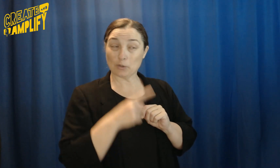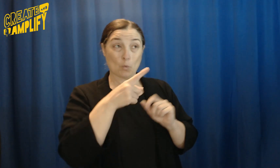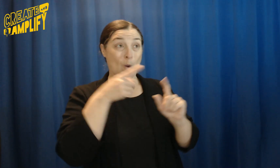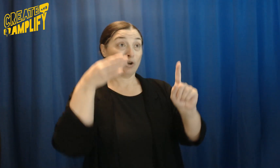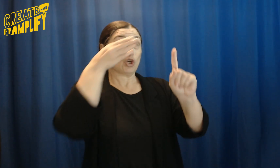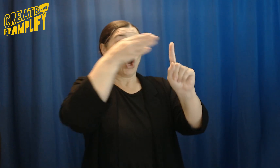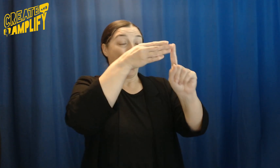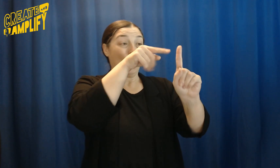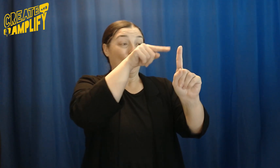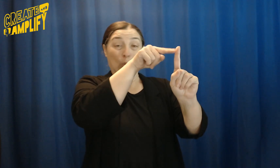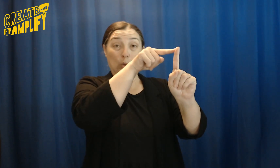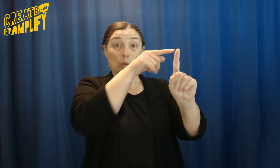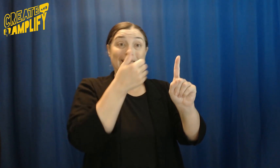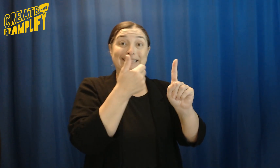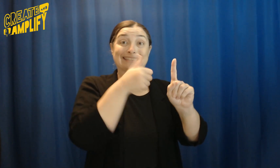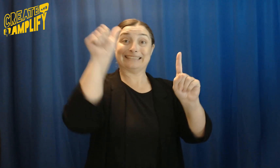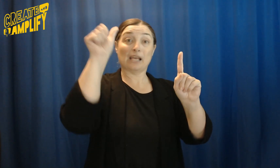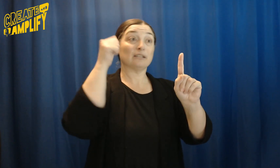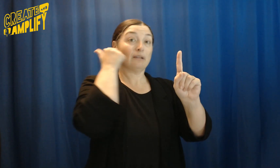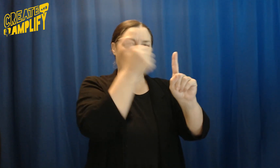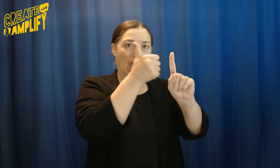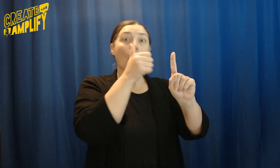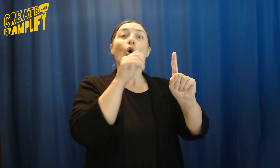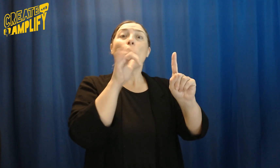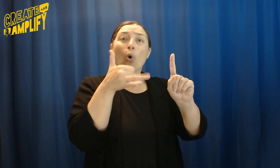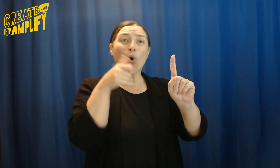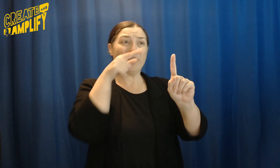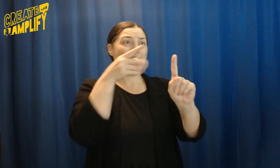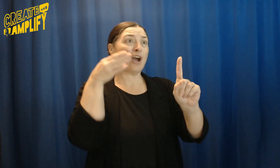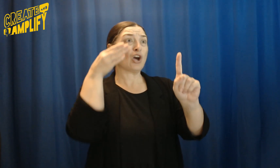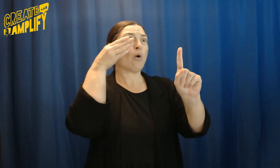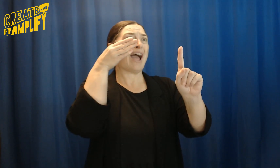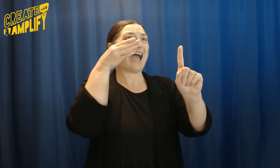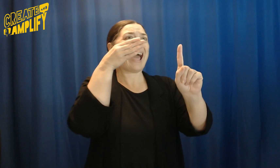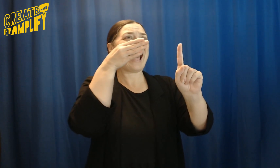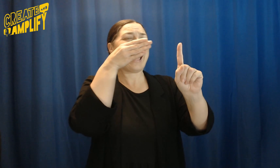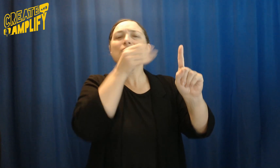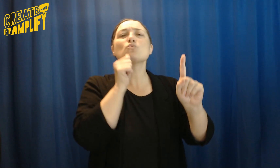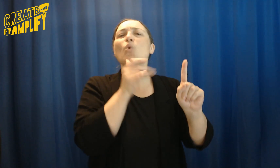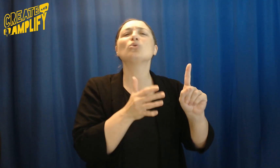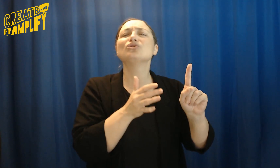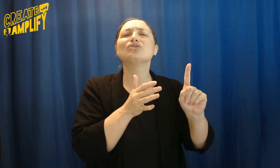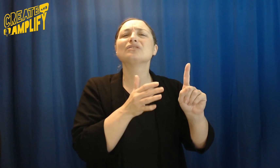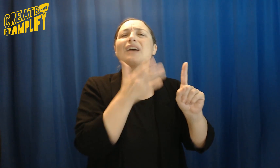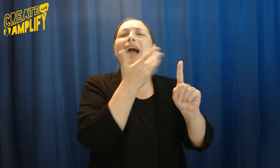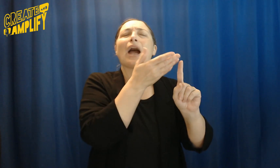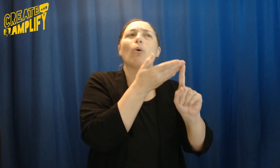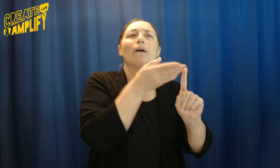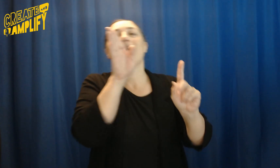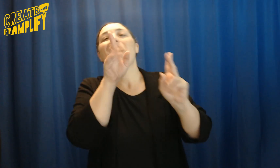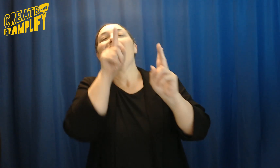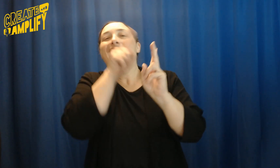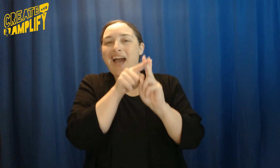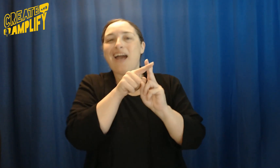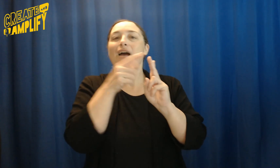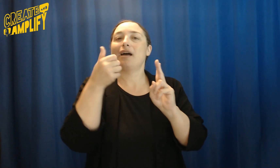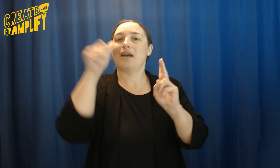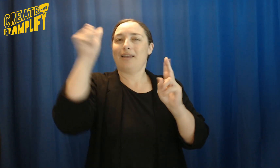not be serving you? So, yeah, success is a big one because, like we are talking about before, about the meaning of